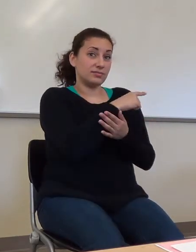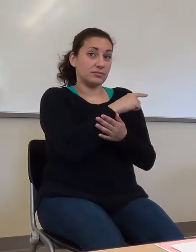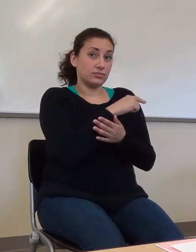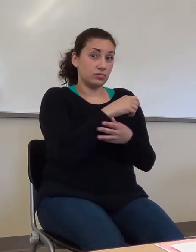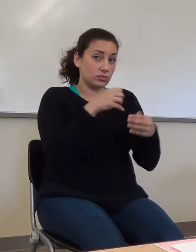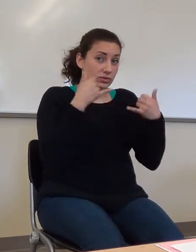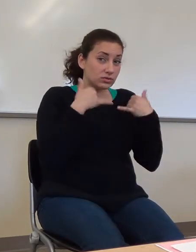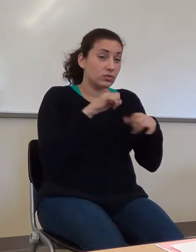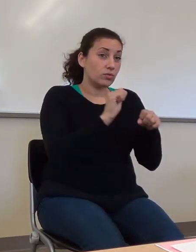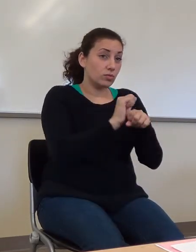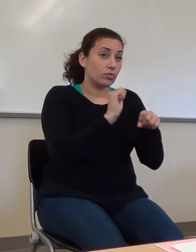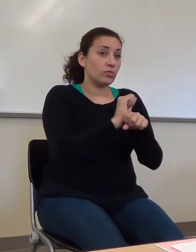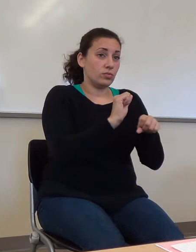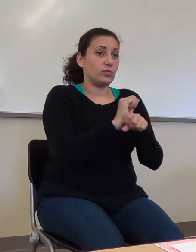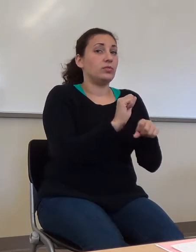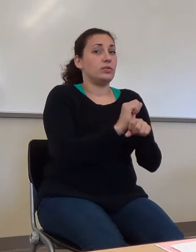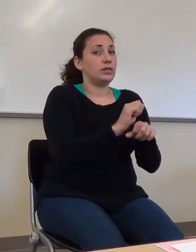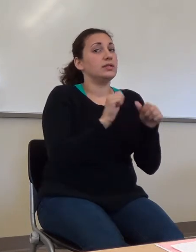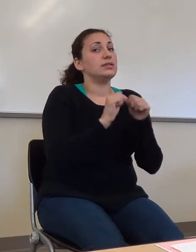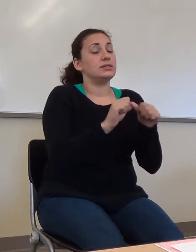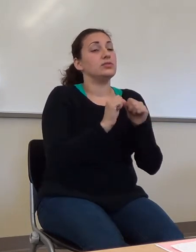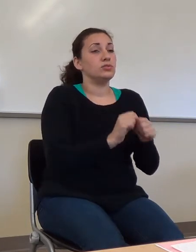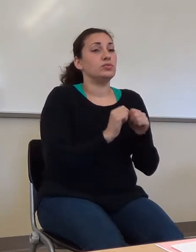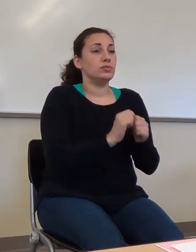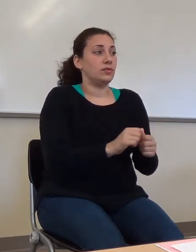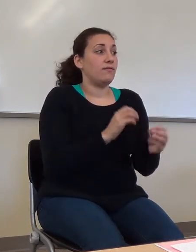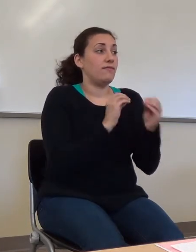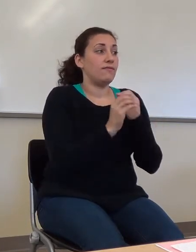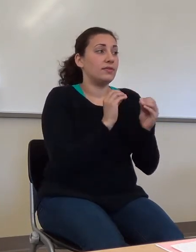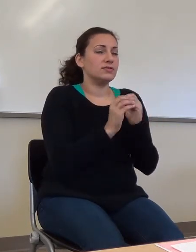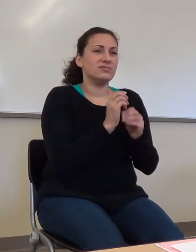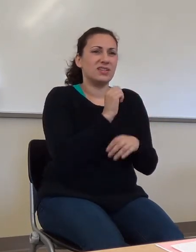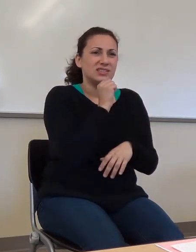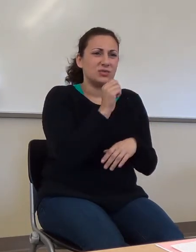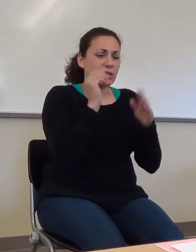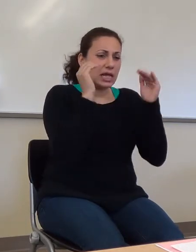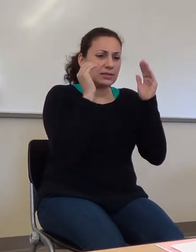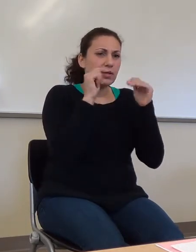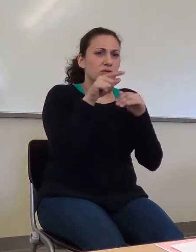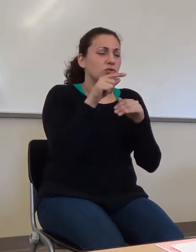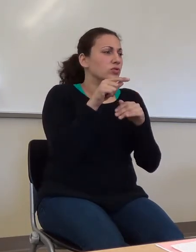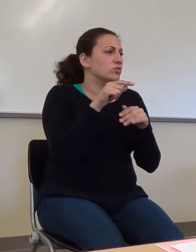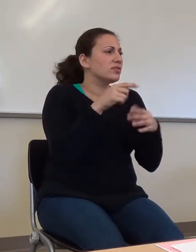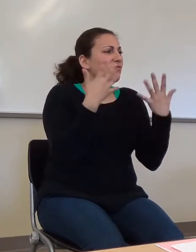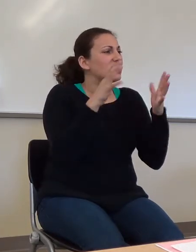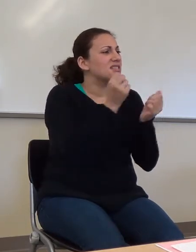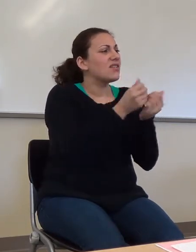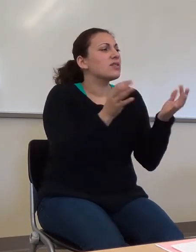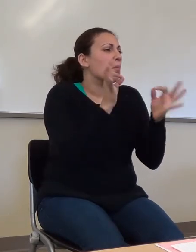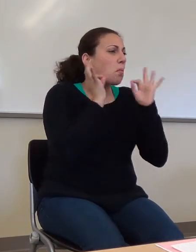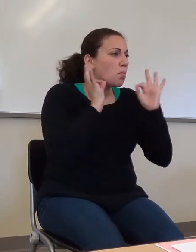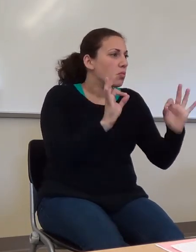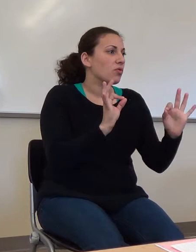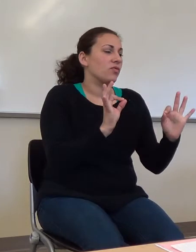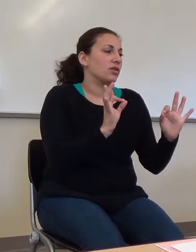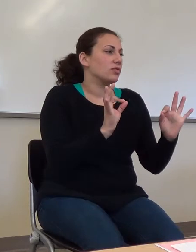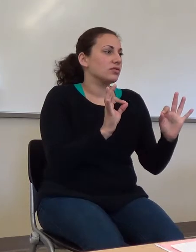still working on this. I don't expect anybody to be doing everything perfectly right away.